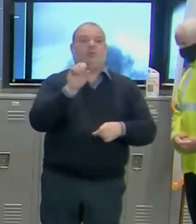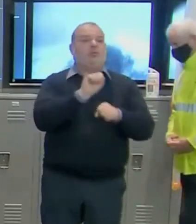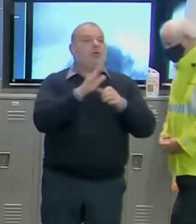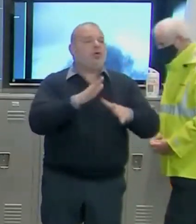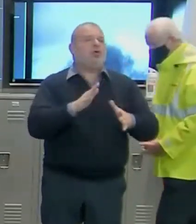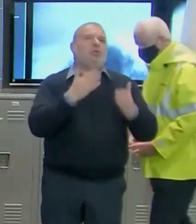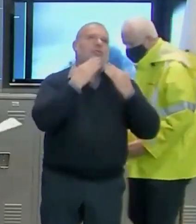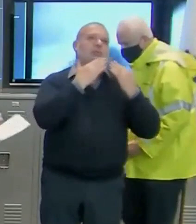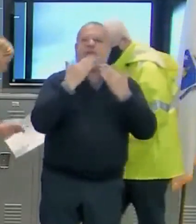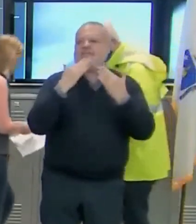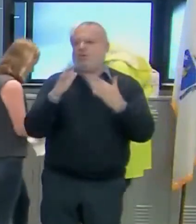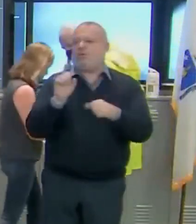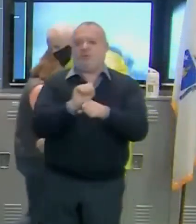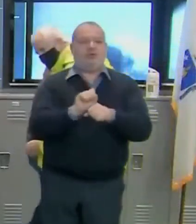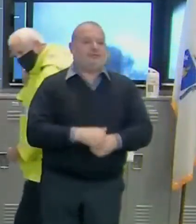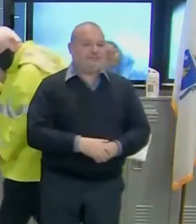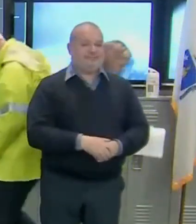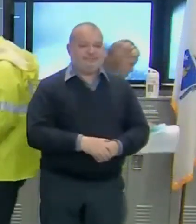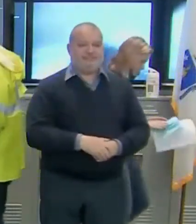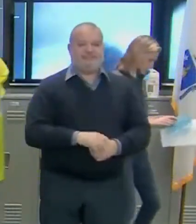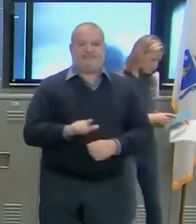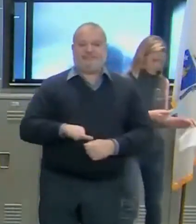Eversource.